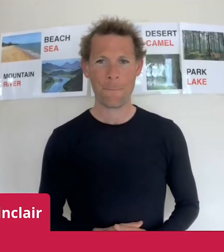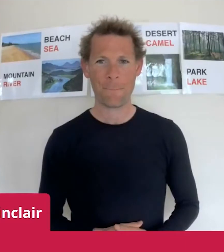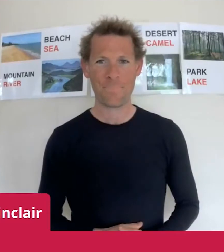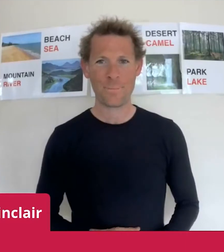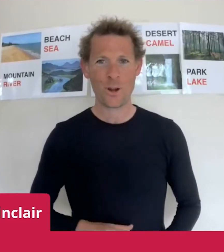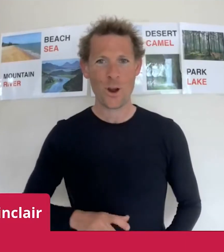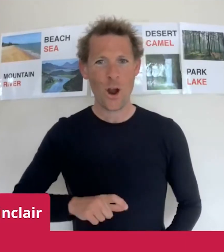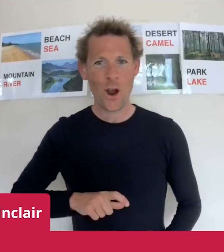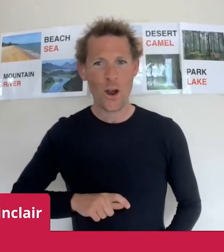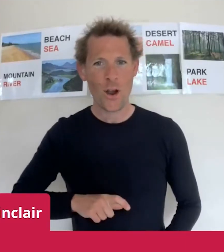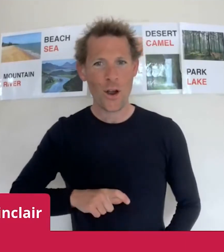Confident.